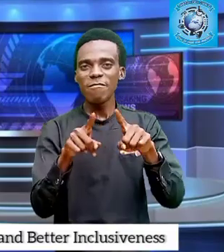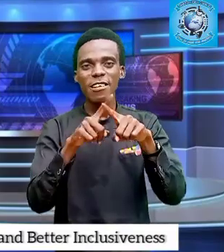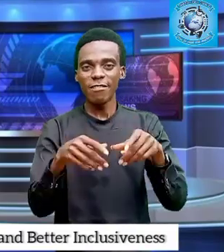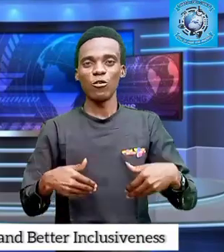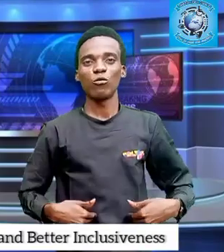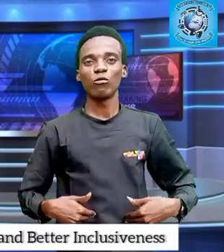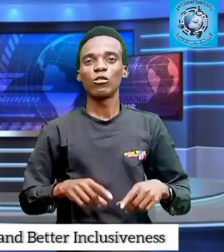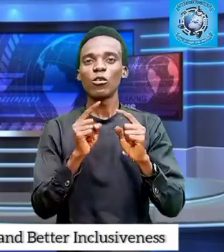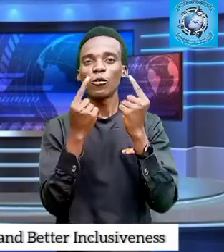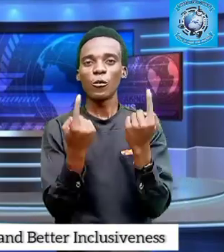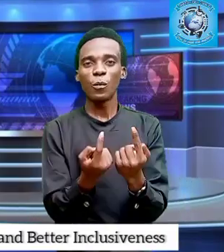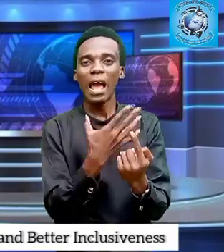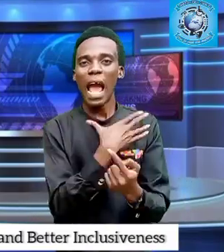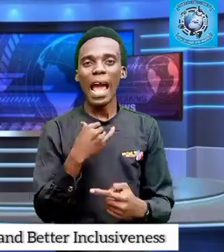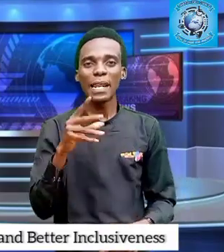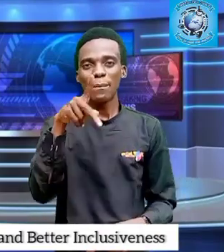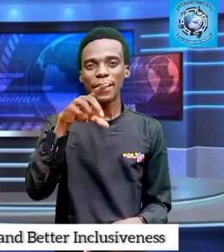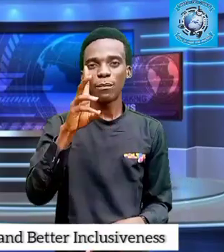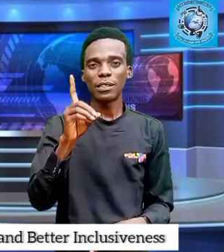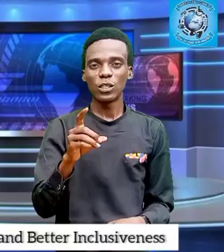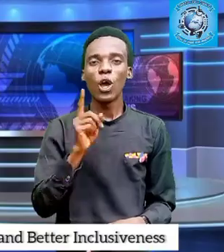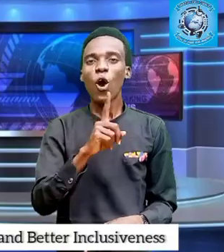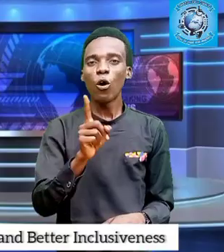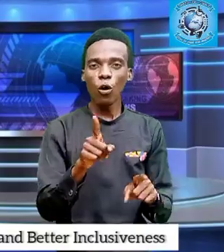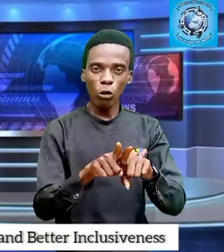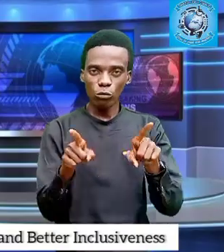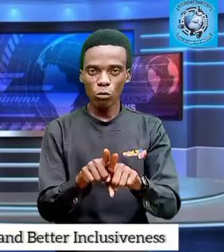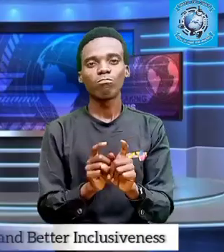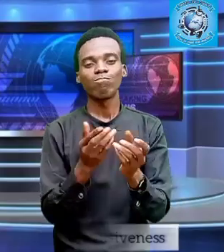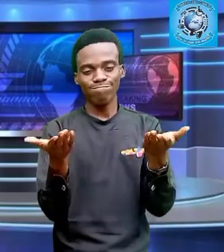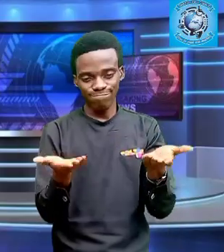youth groups, and PWDs were present.